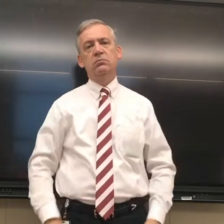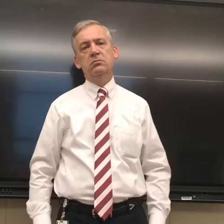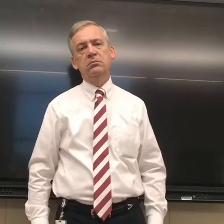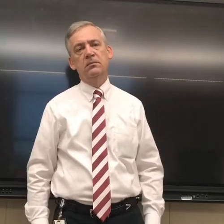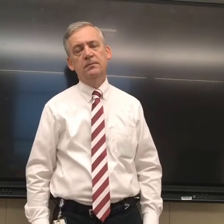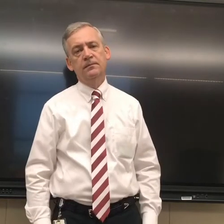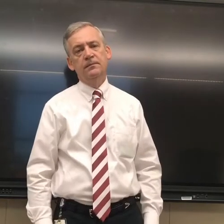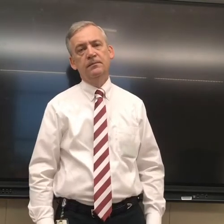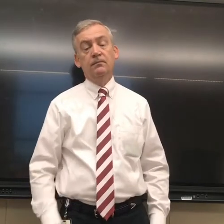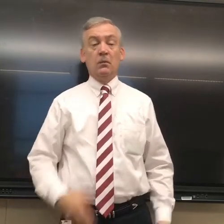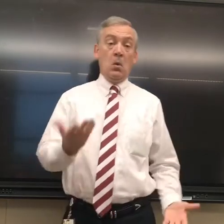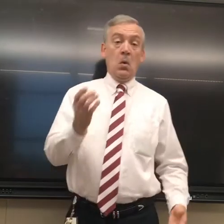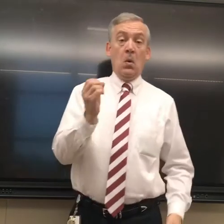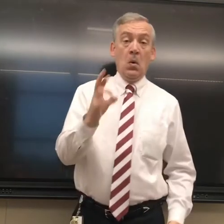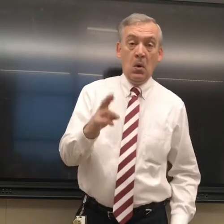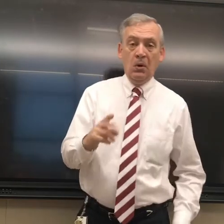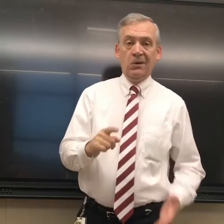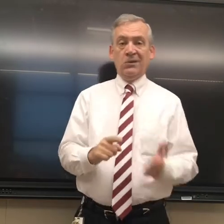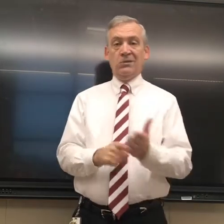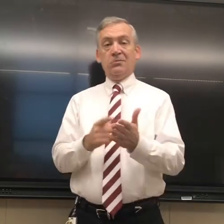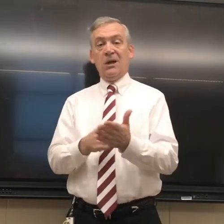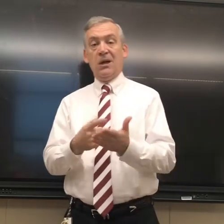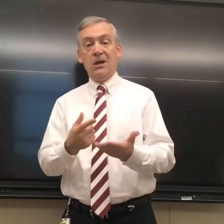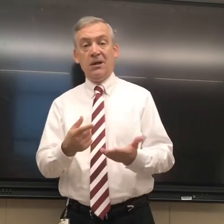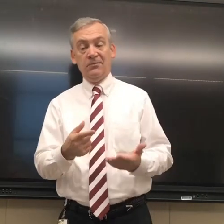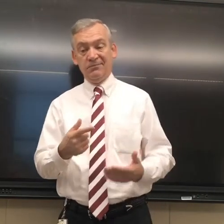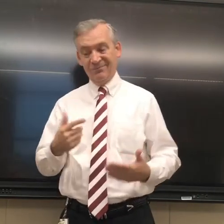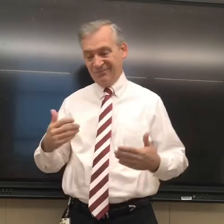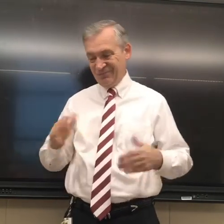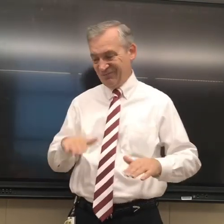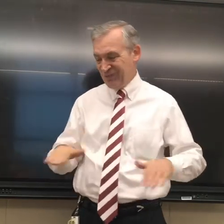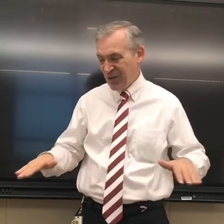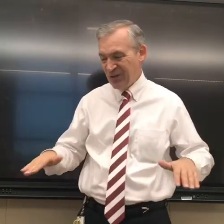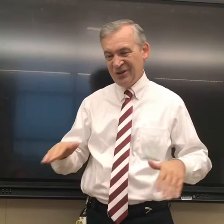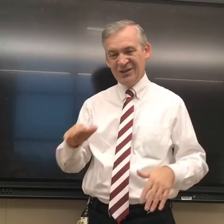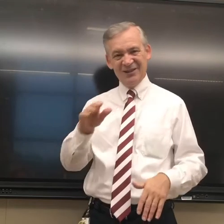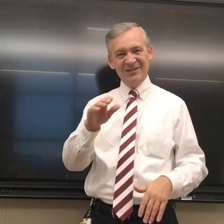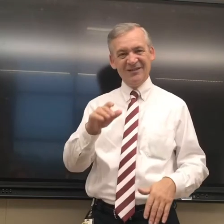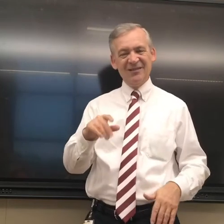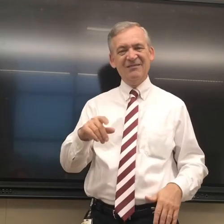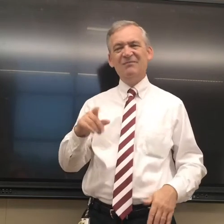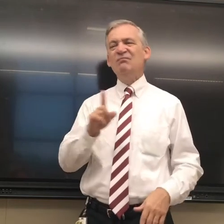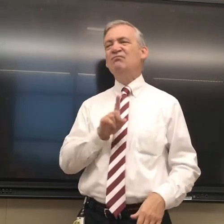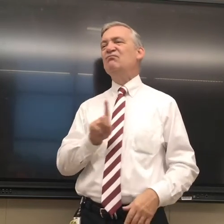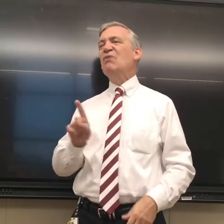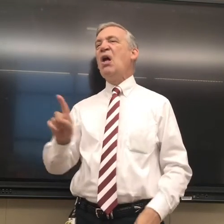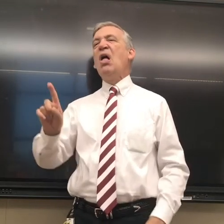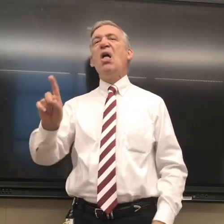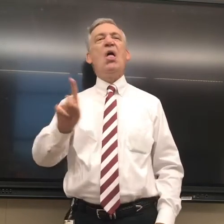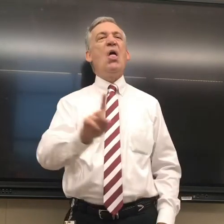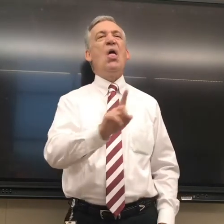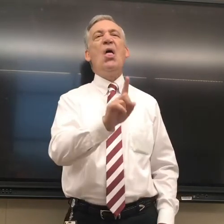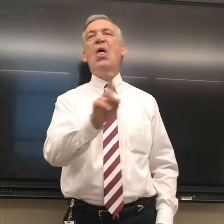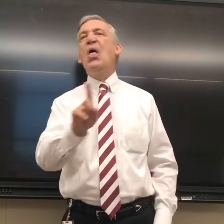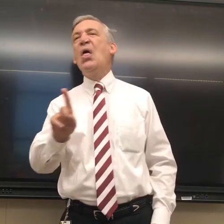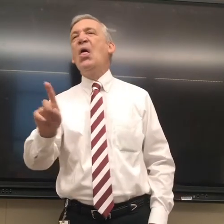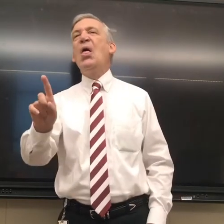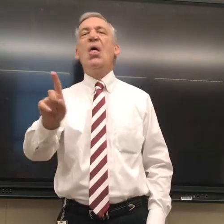Or to wander about in the September dust, offering one's sweat in return for some meager share of